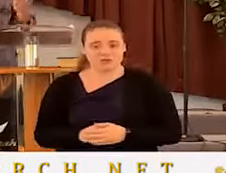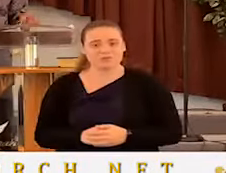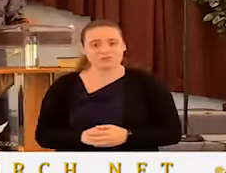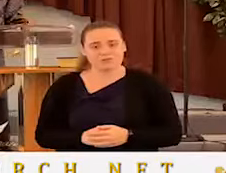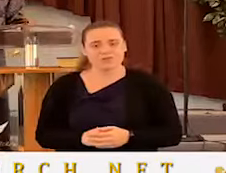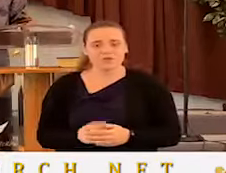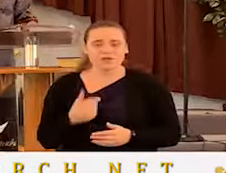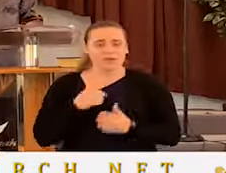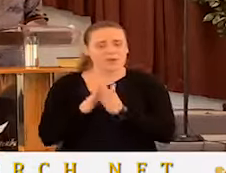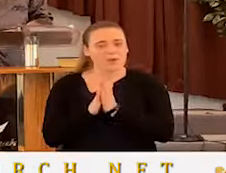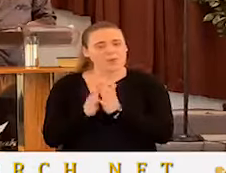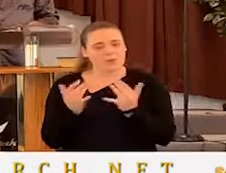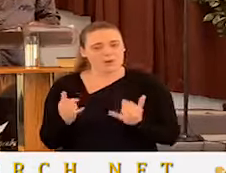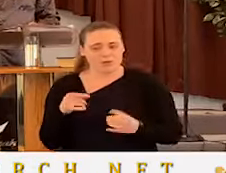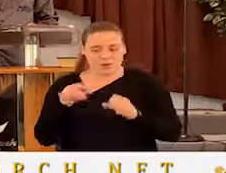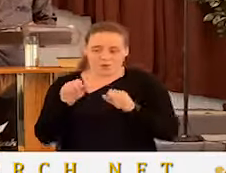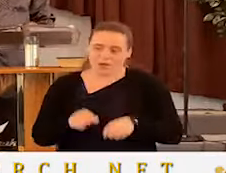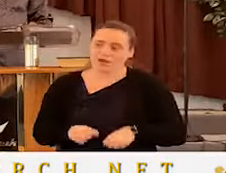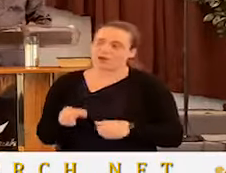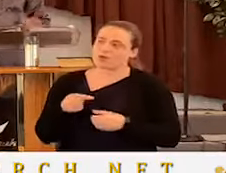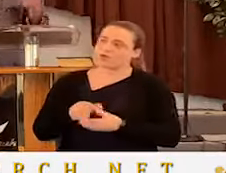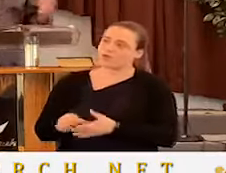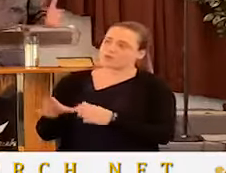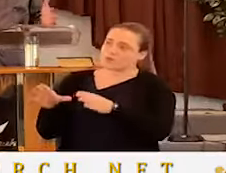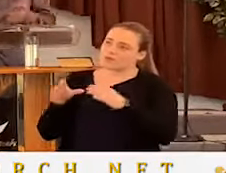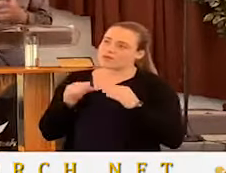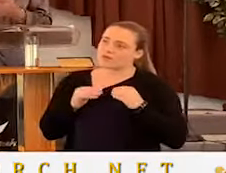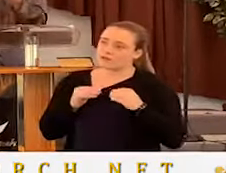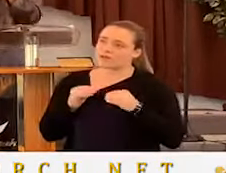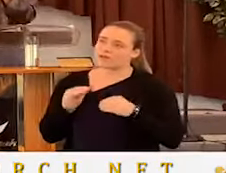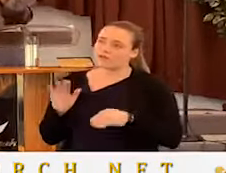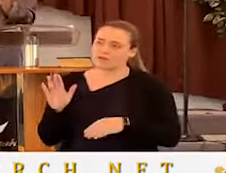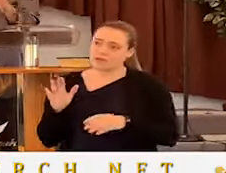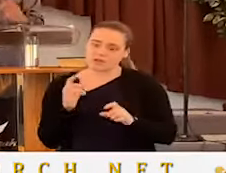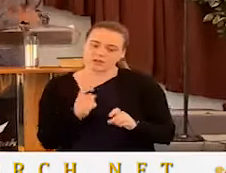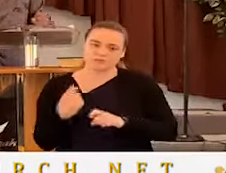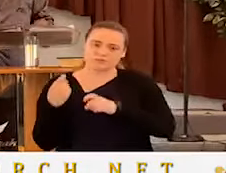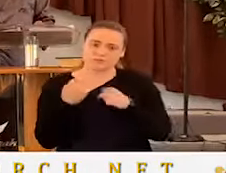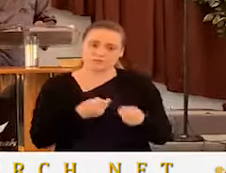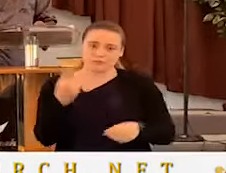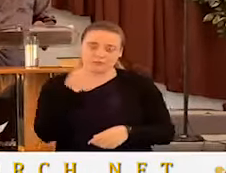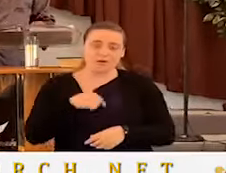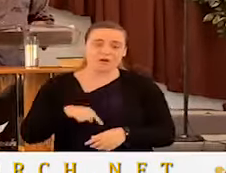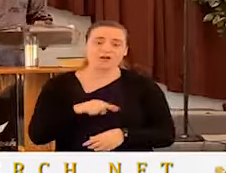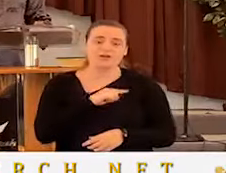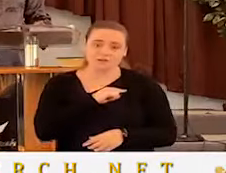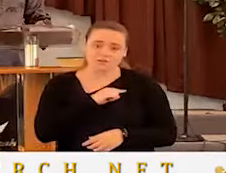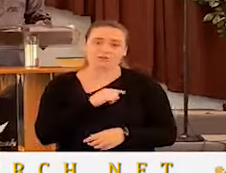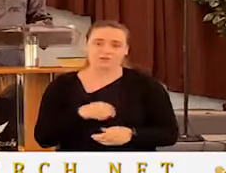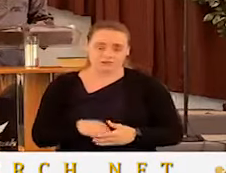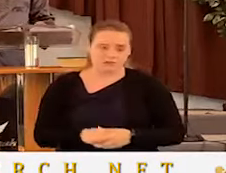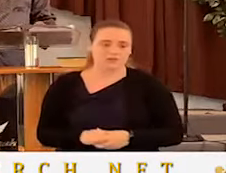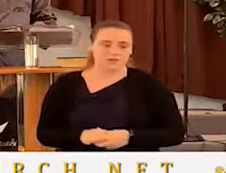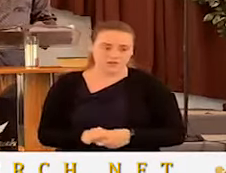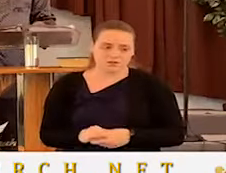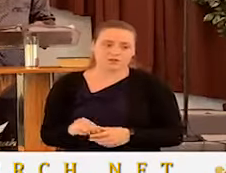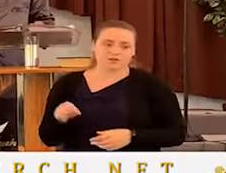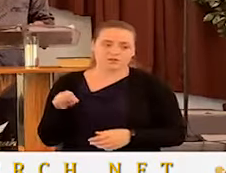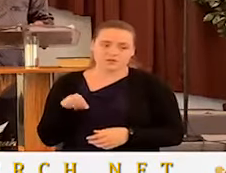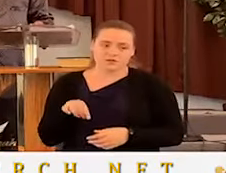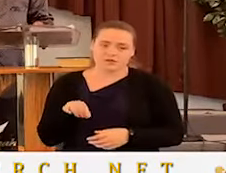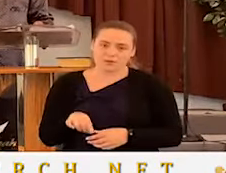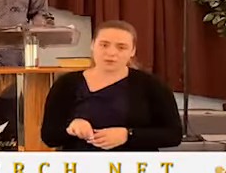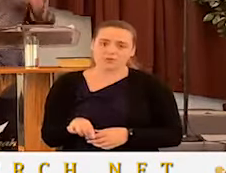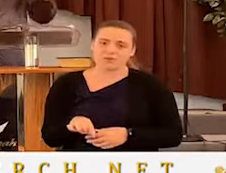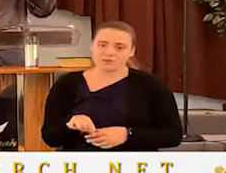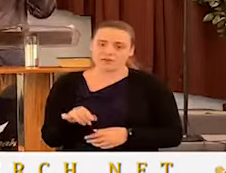that God has in store for us. He said, I was young and now old, and I've never seen the righteous forsaken, nor a seed begging any